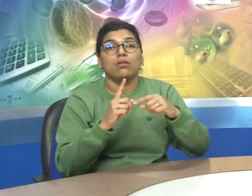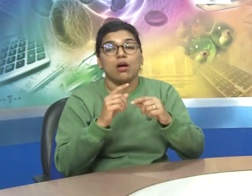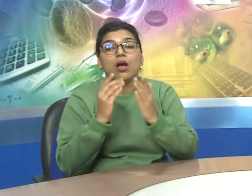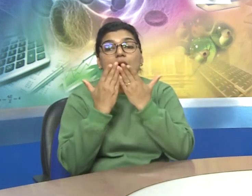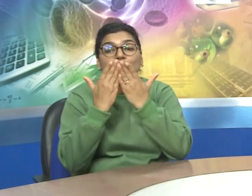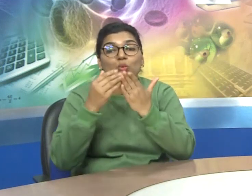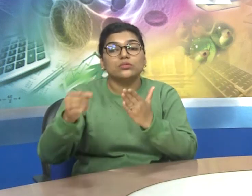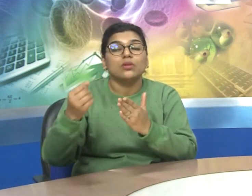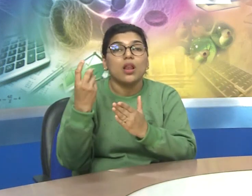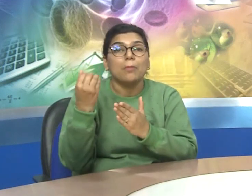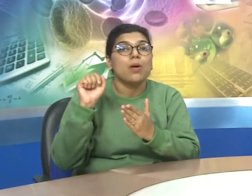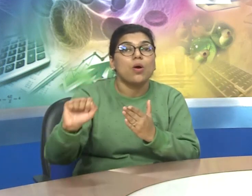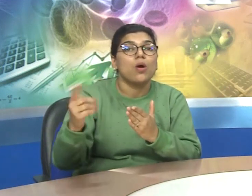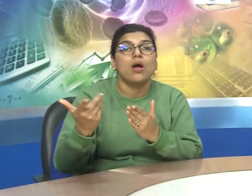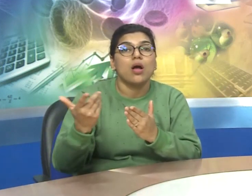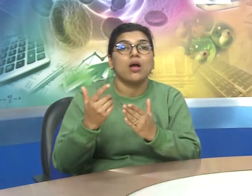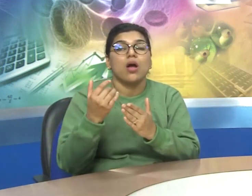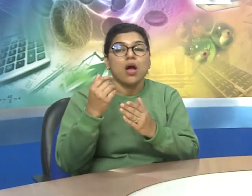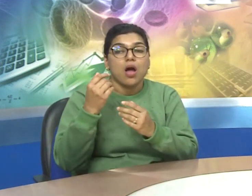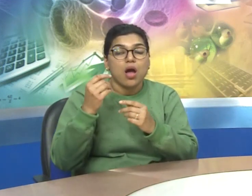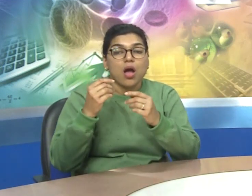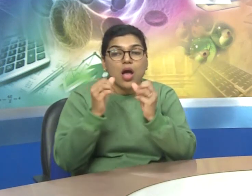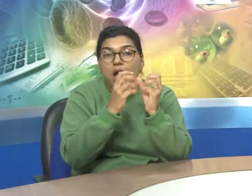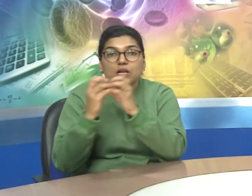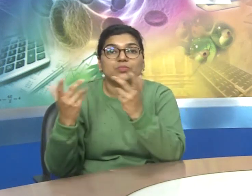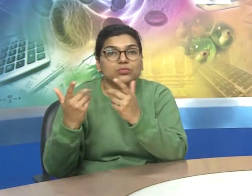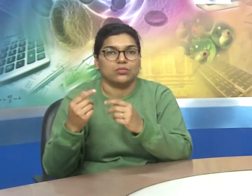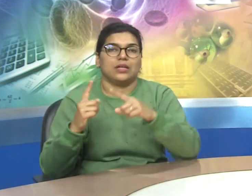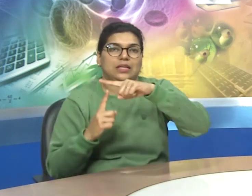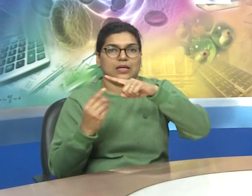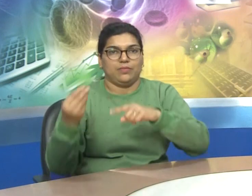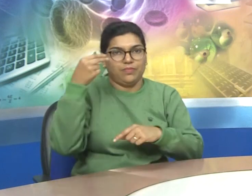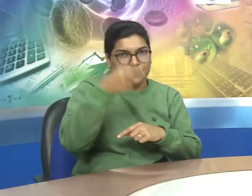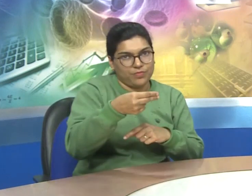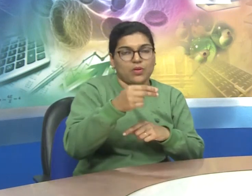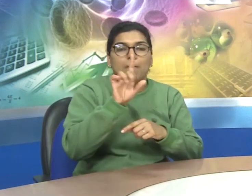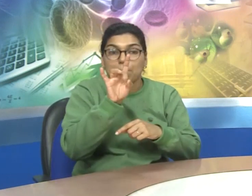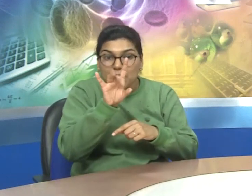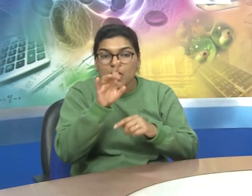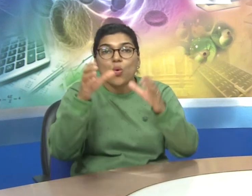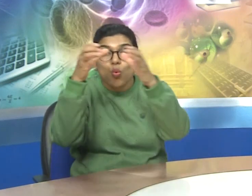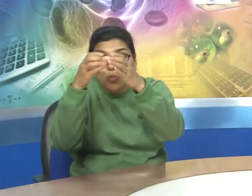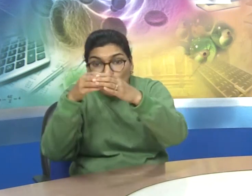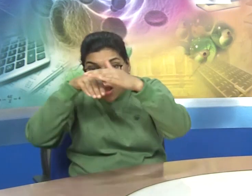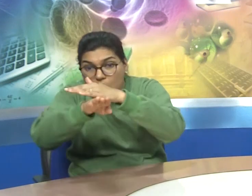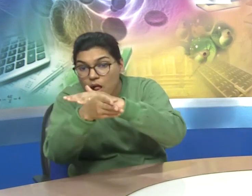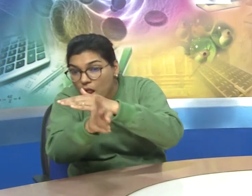the education. After that, number 15 is the subdivision of the